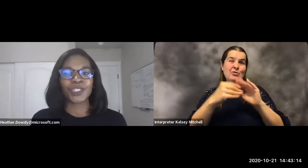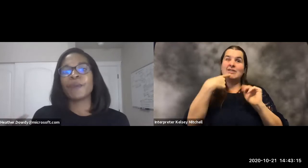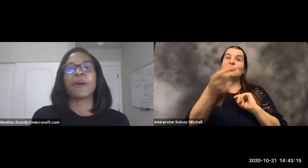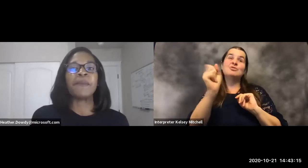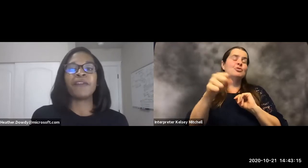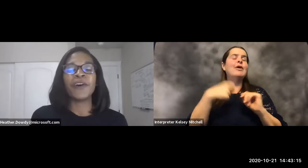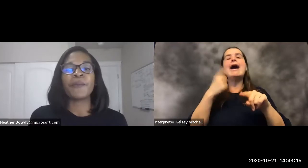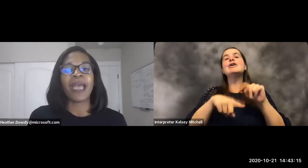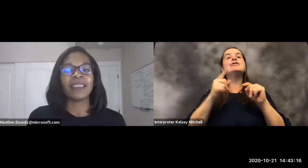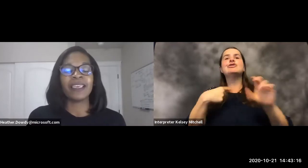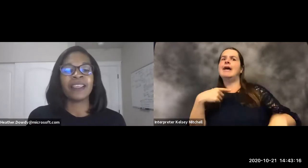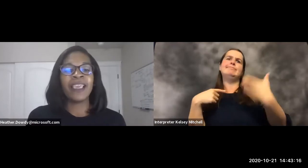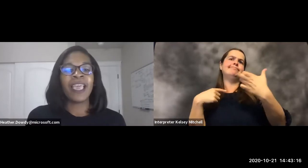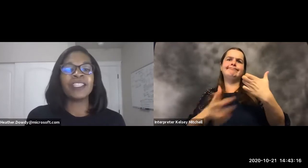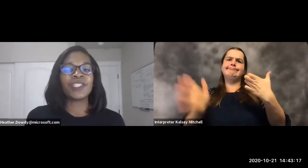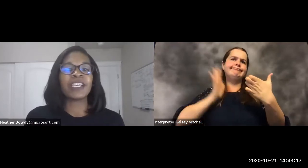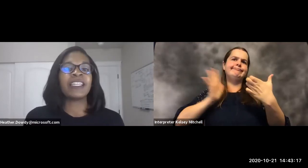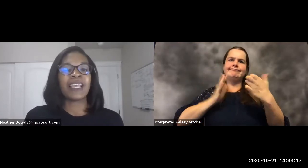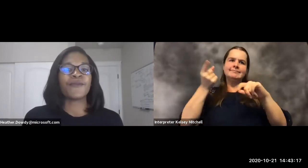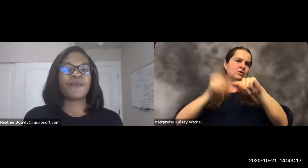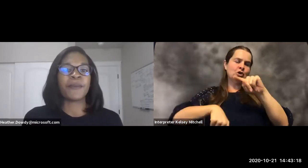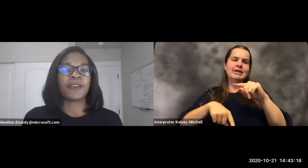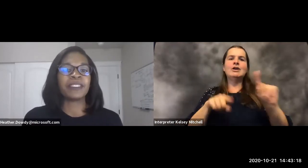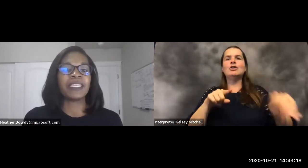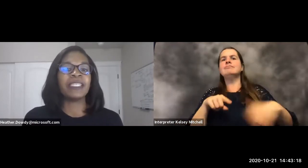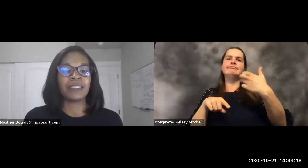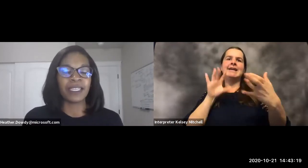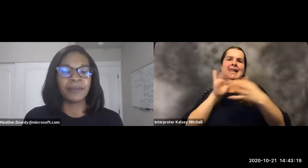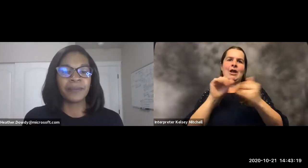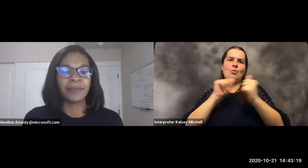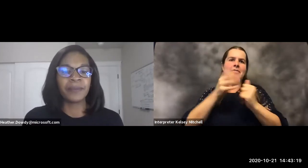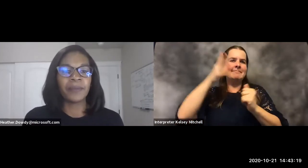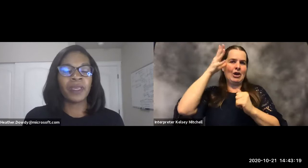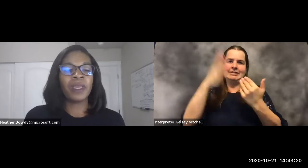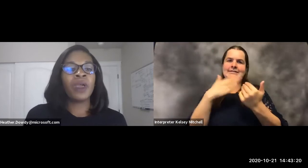couldn't just whip out my phone back then and just connect with my parents easily.